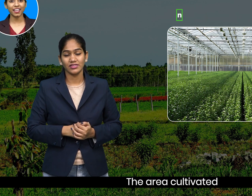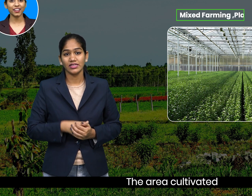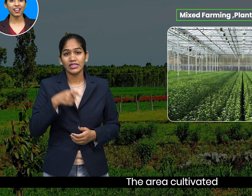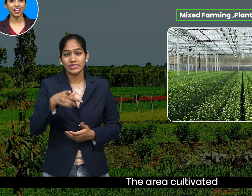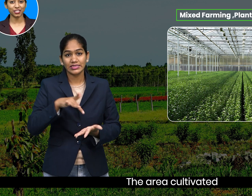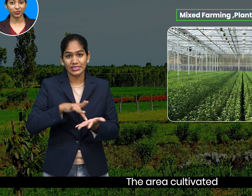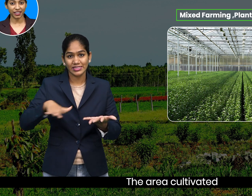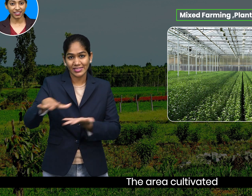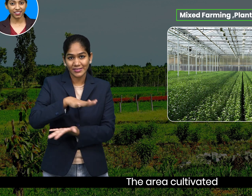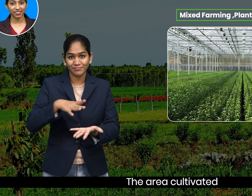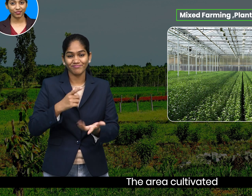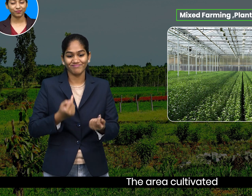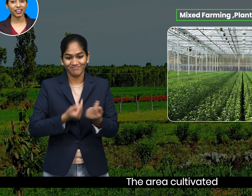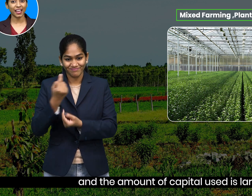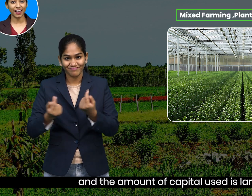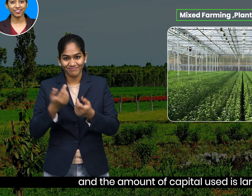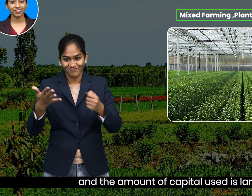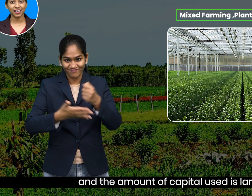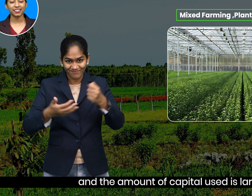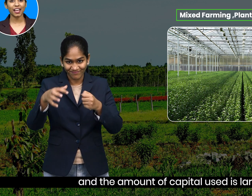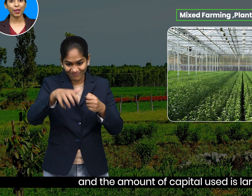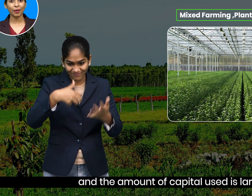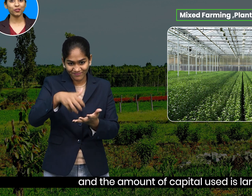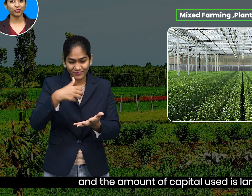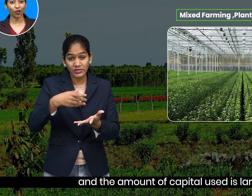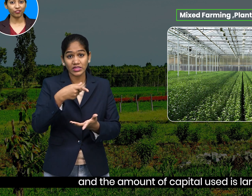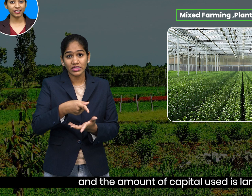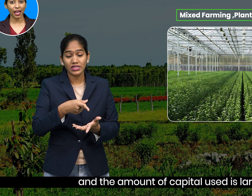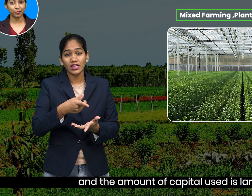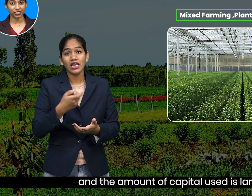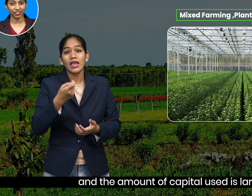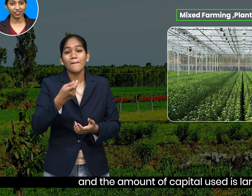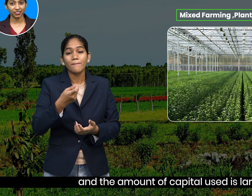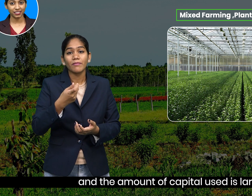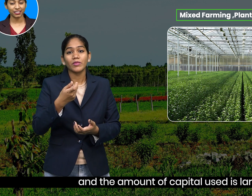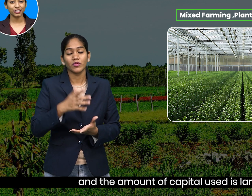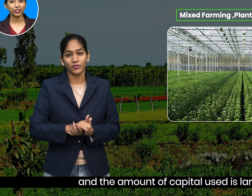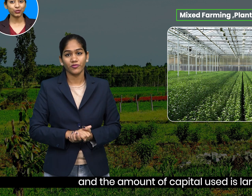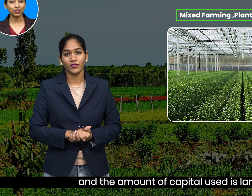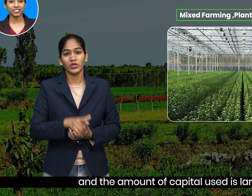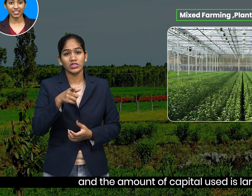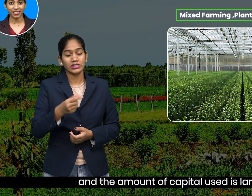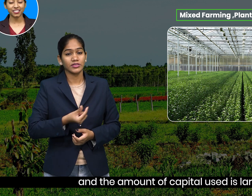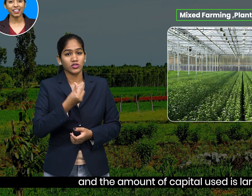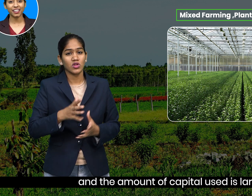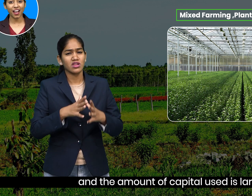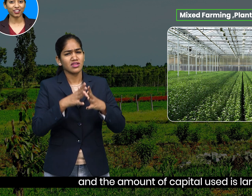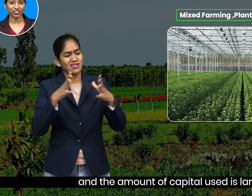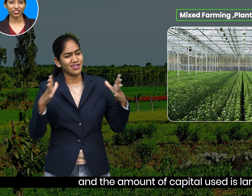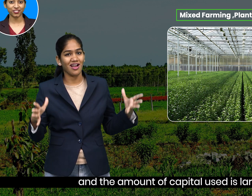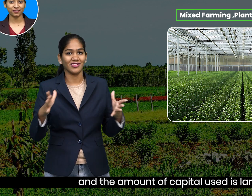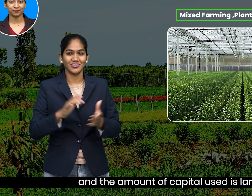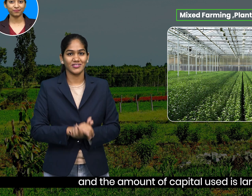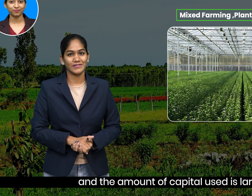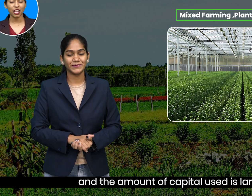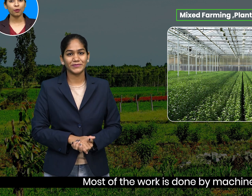The area cultivated and the amount of capital used is